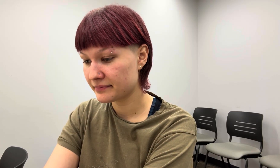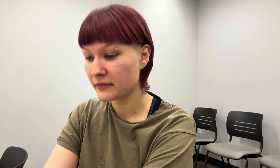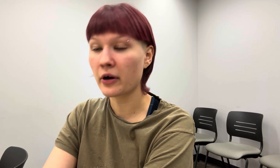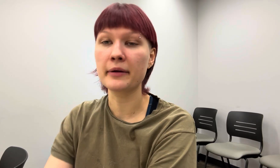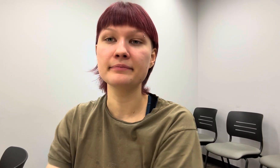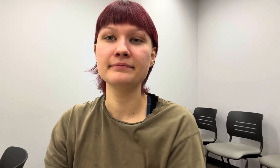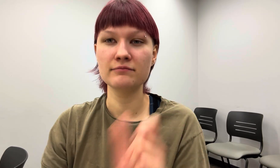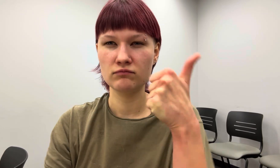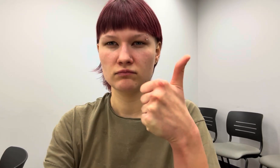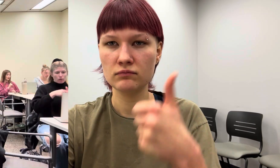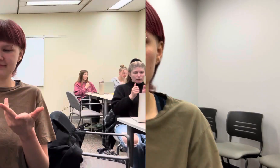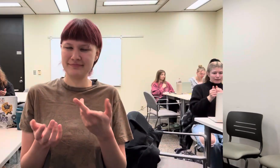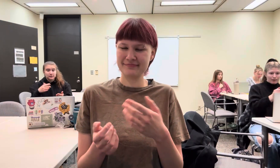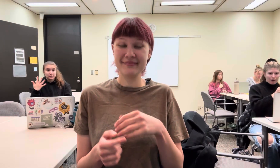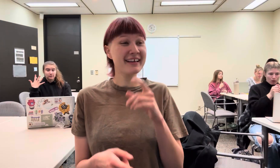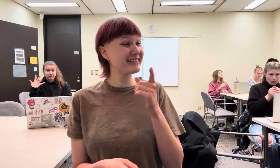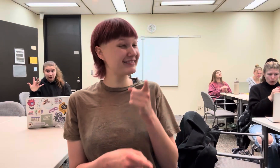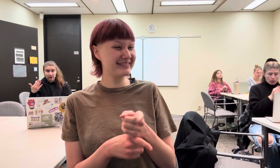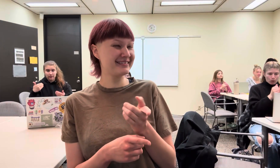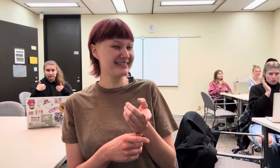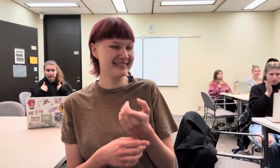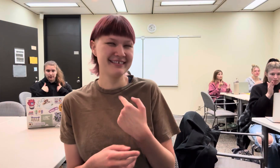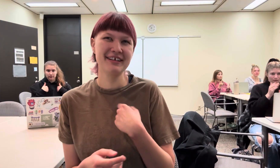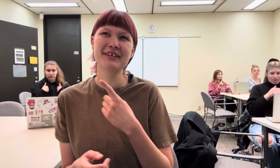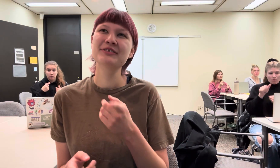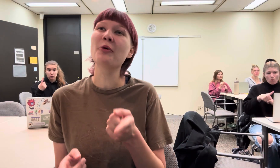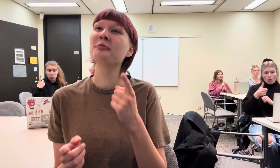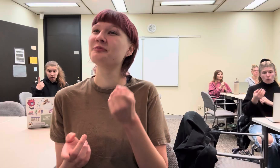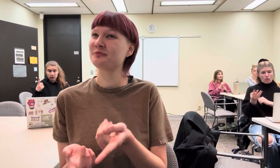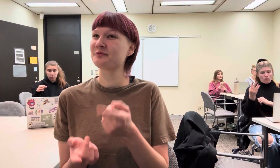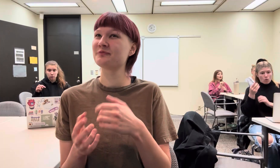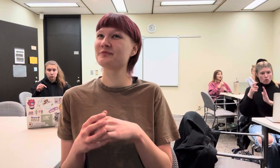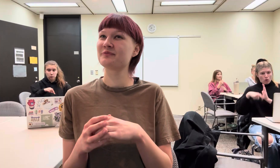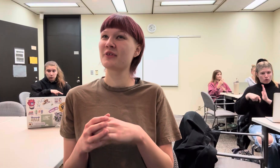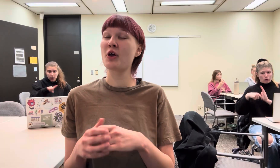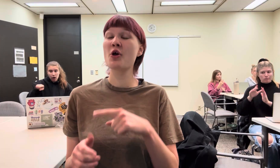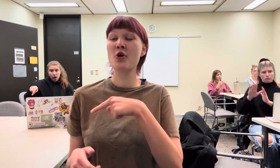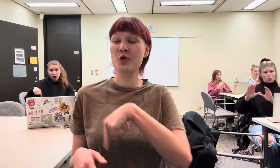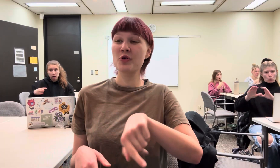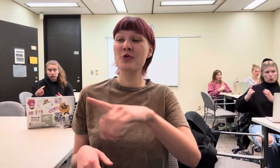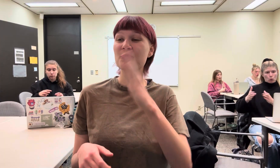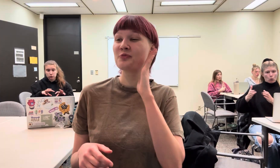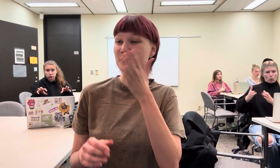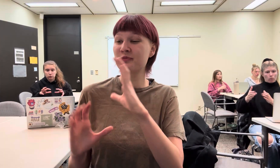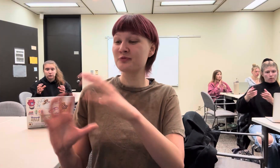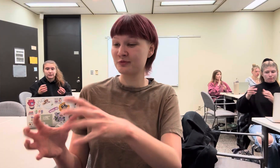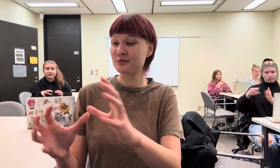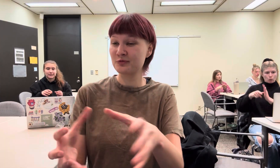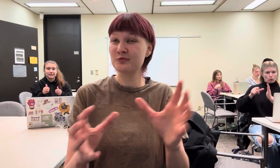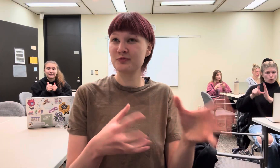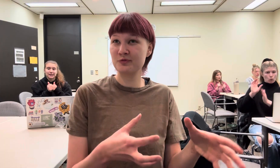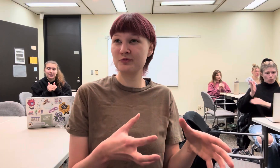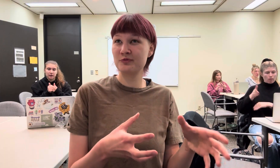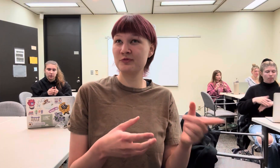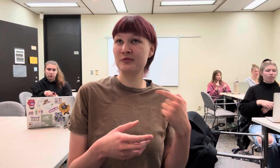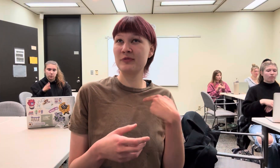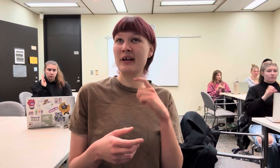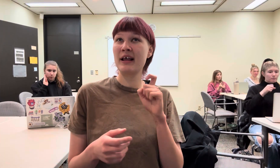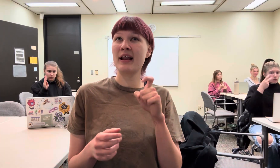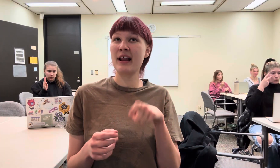All right. At your groups. And part of that is, can you see the author, right? So definitely their perception of it, you will